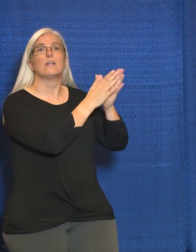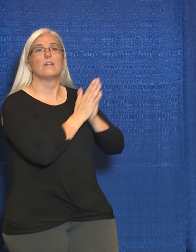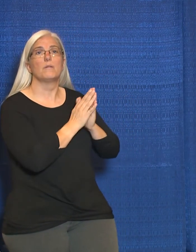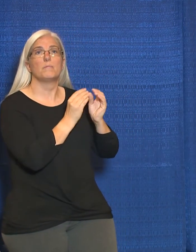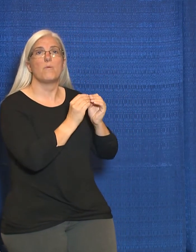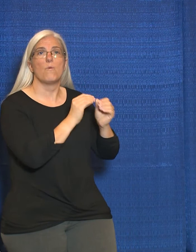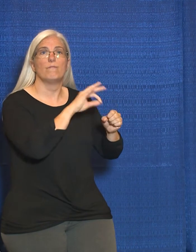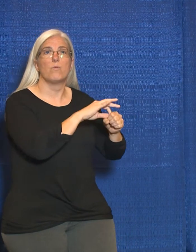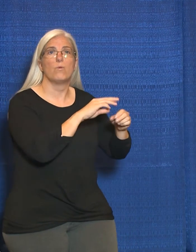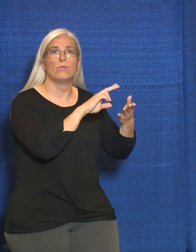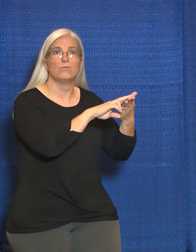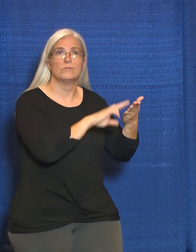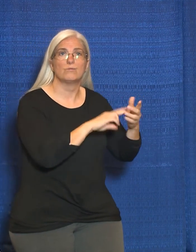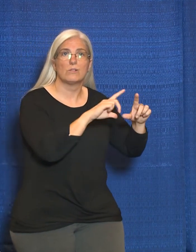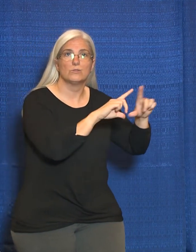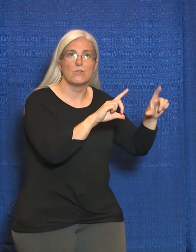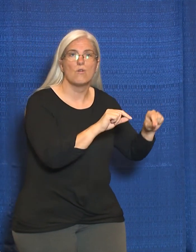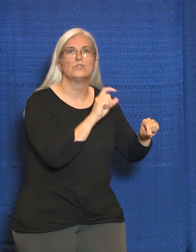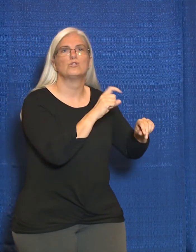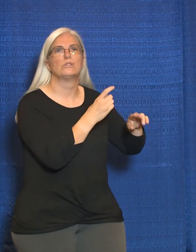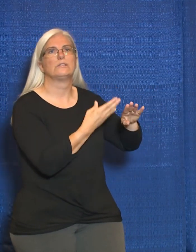order.